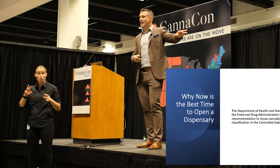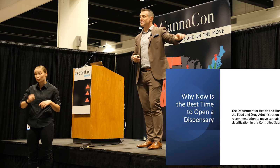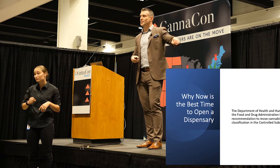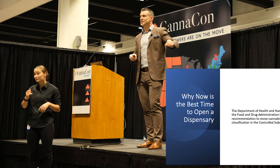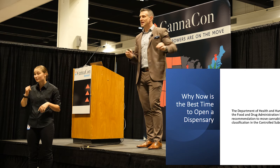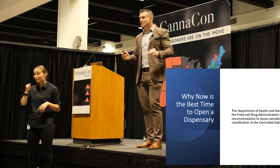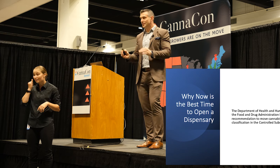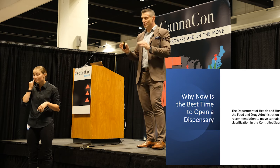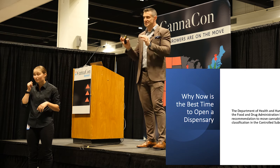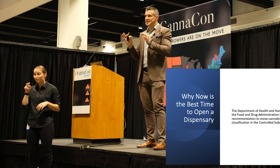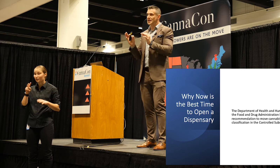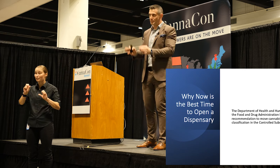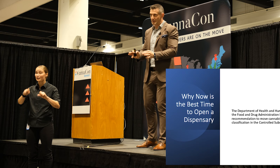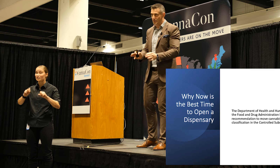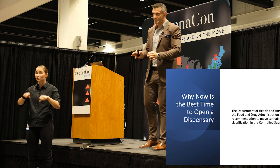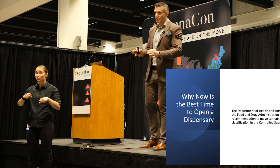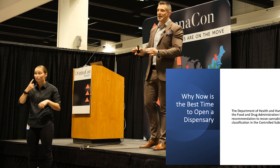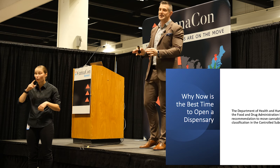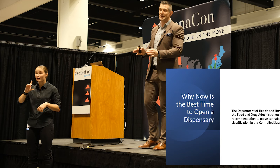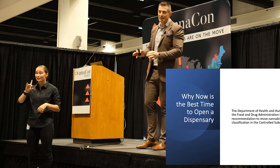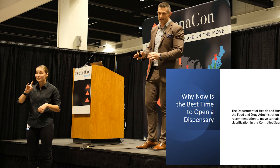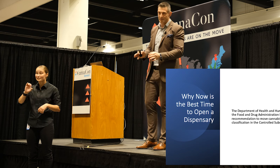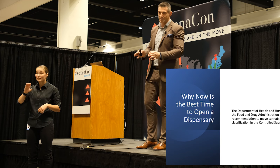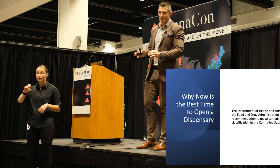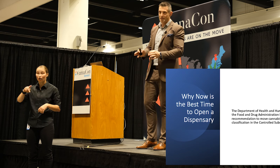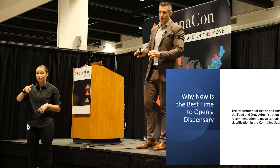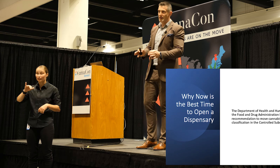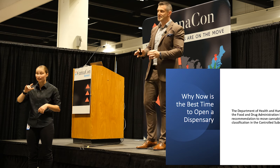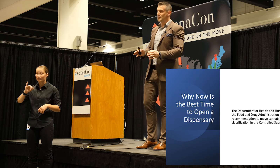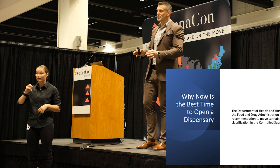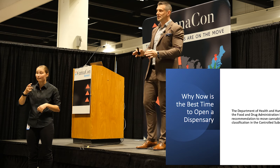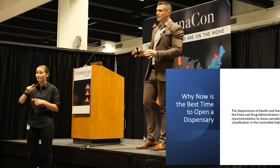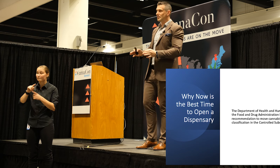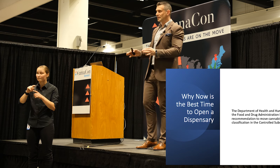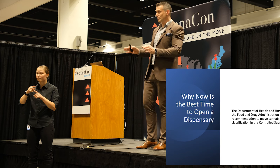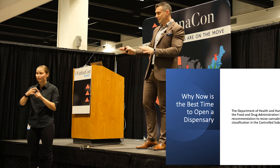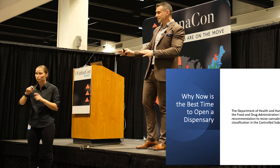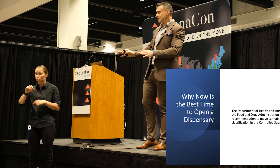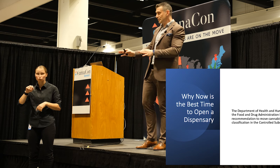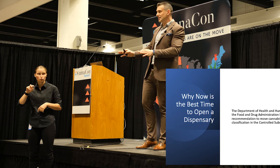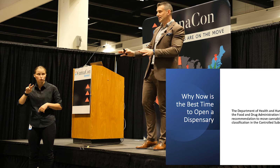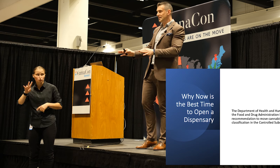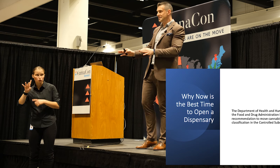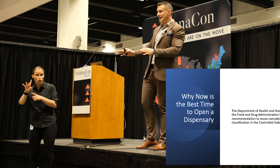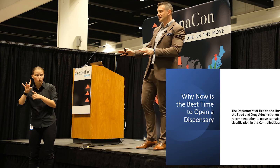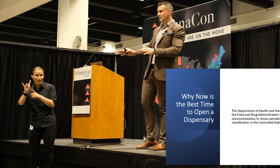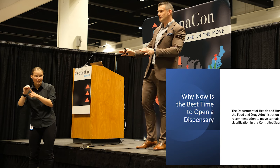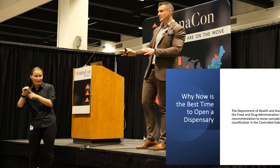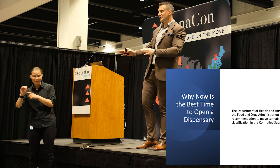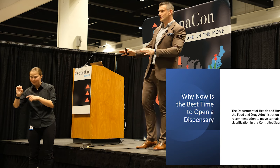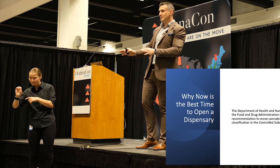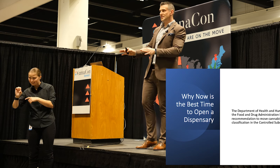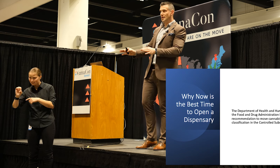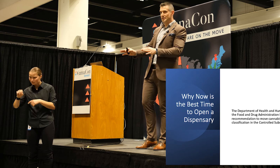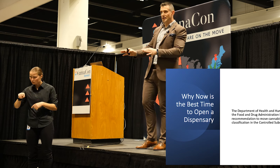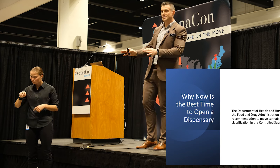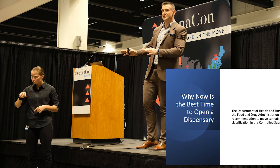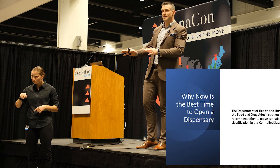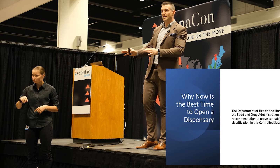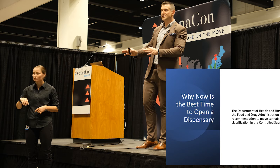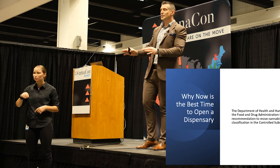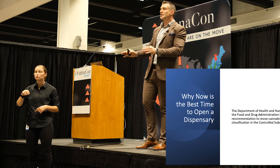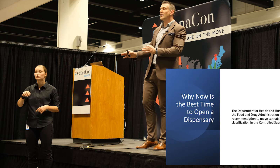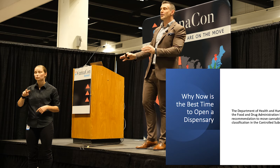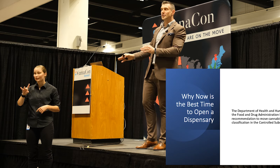when we look at the potential for decoupling from 280E, right? Has everyone here heard about 280E tax law? I've seen a lot of